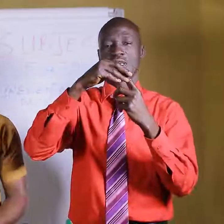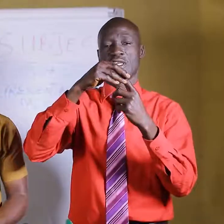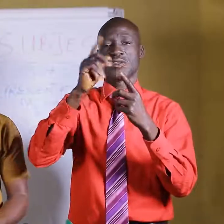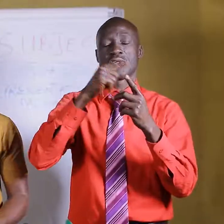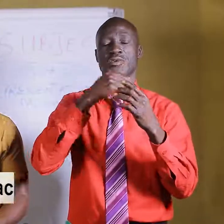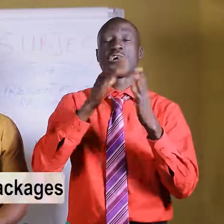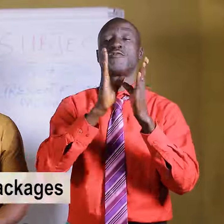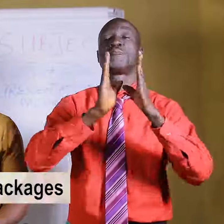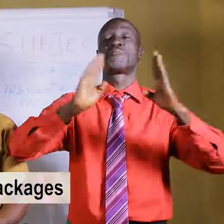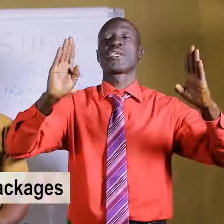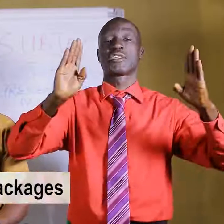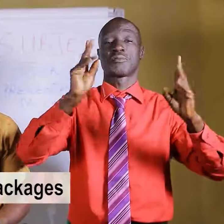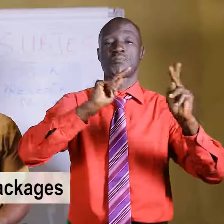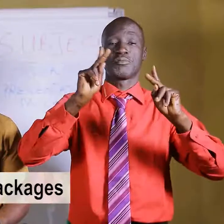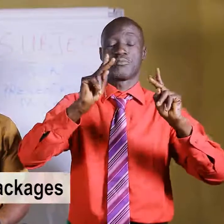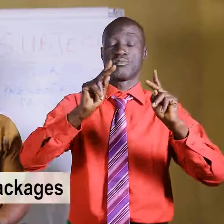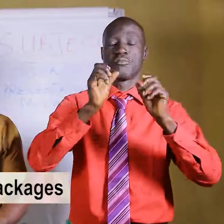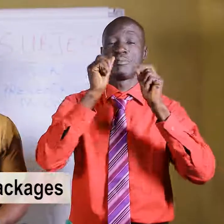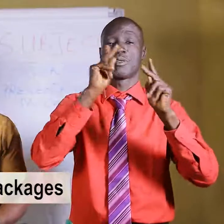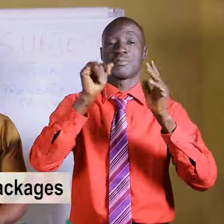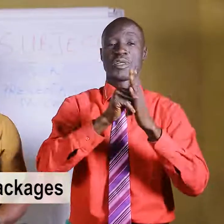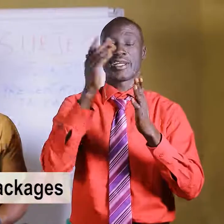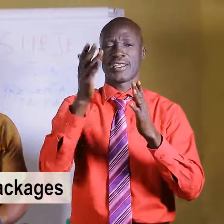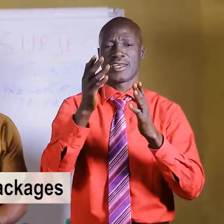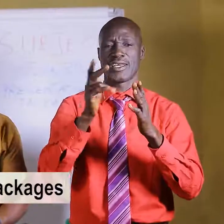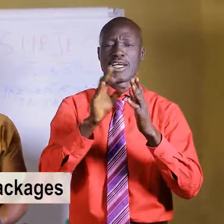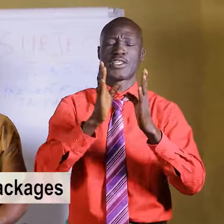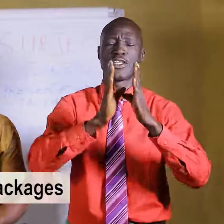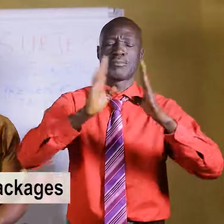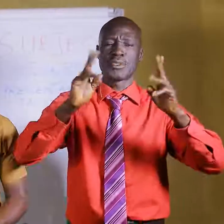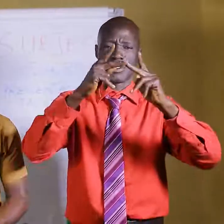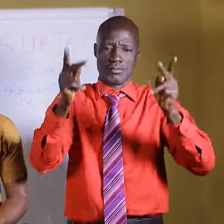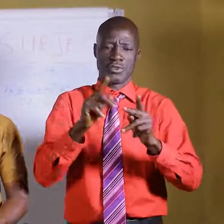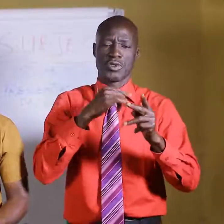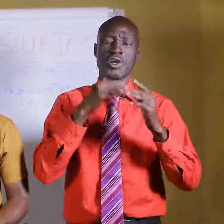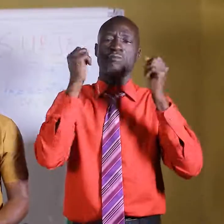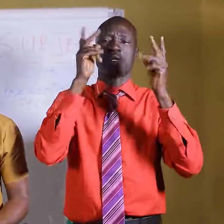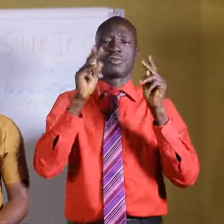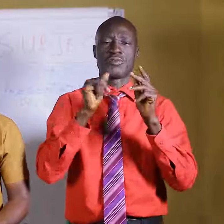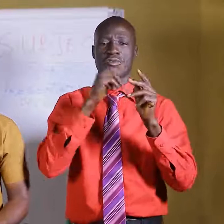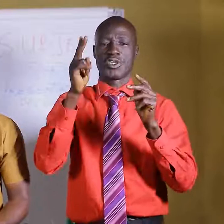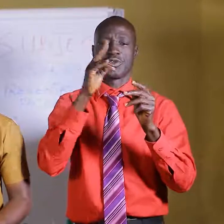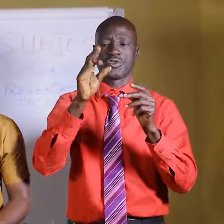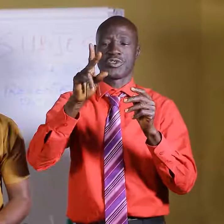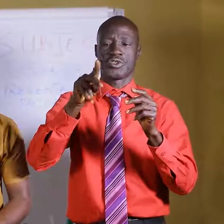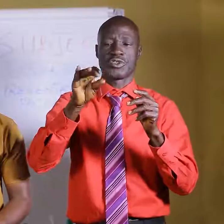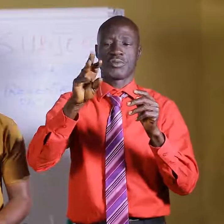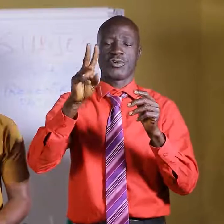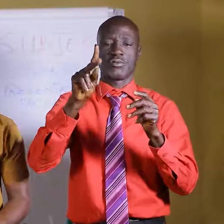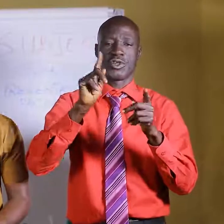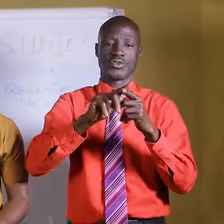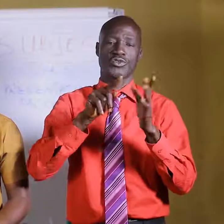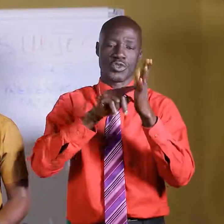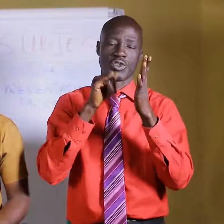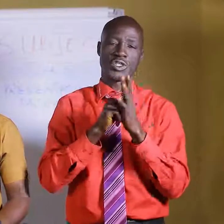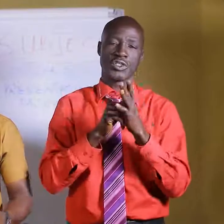was Microsoft Office, Microsoft PowerPoint. That is what the software were able to check. And